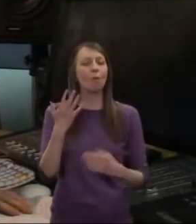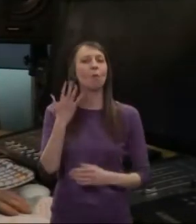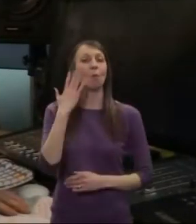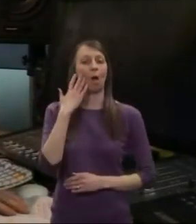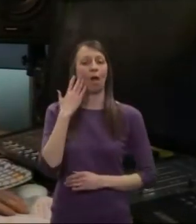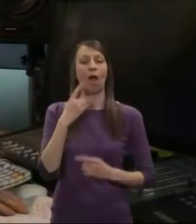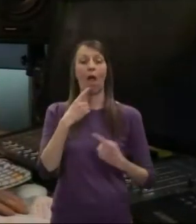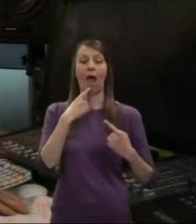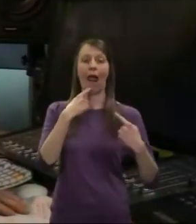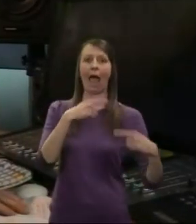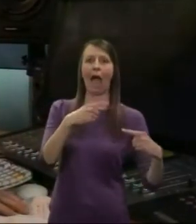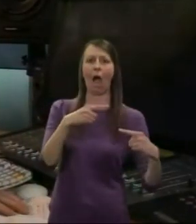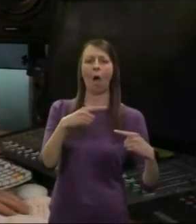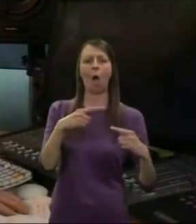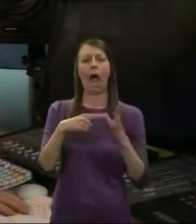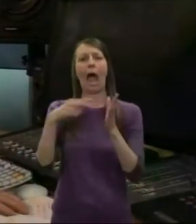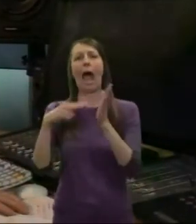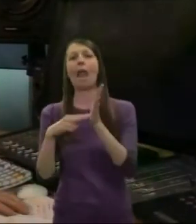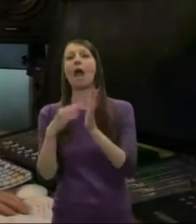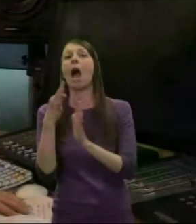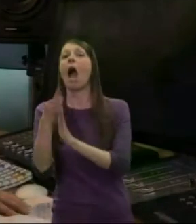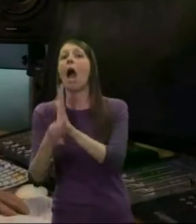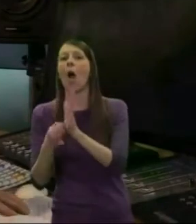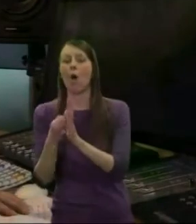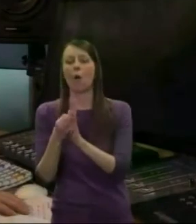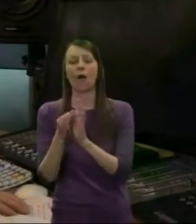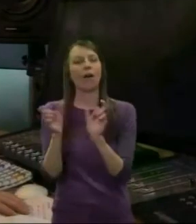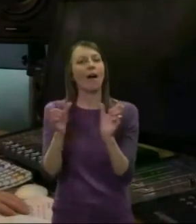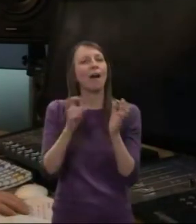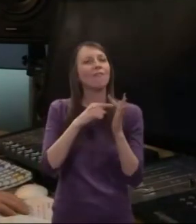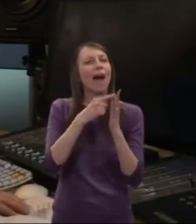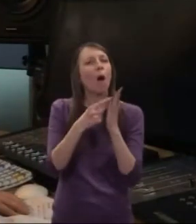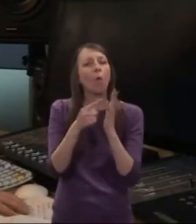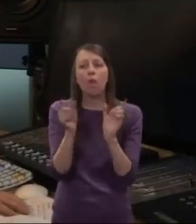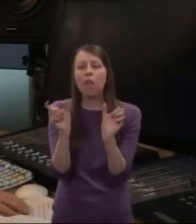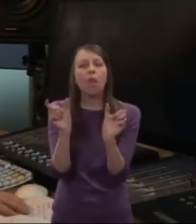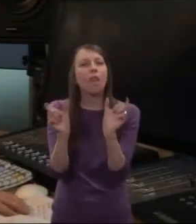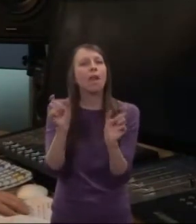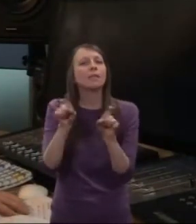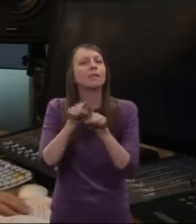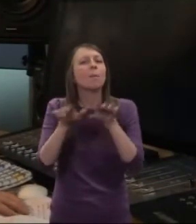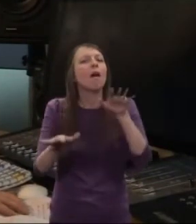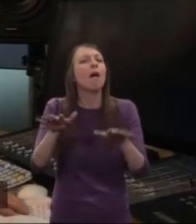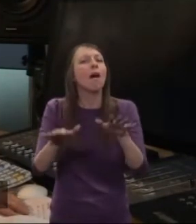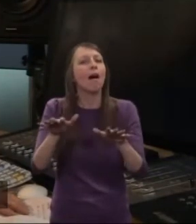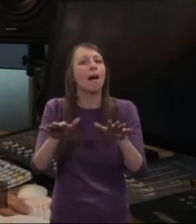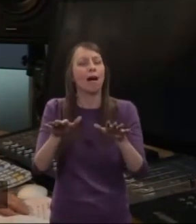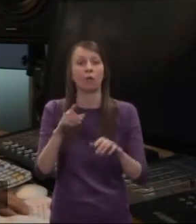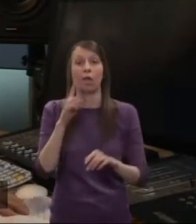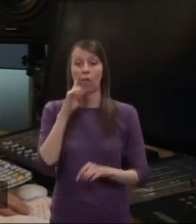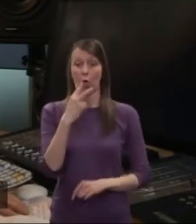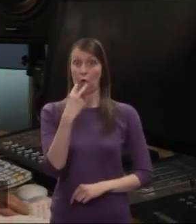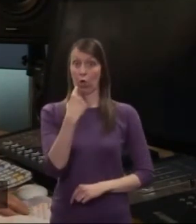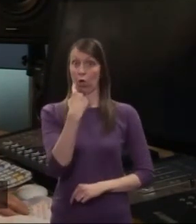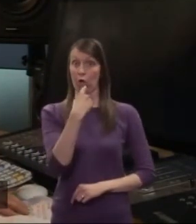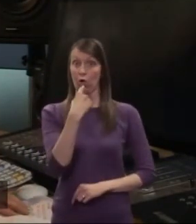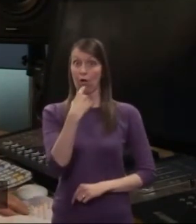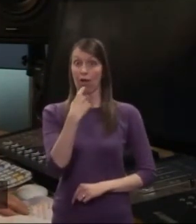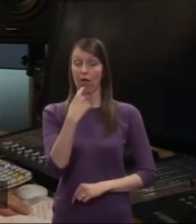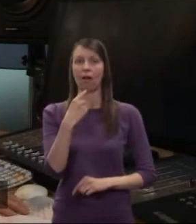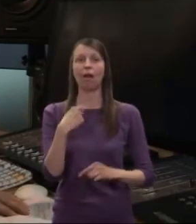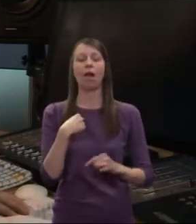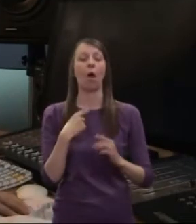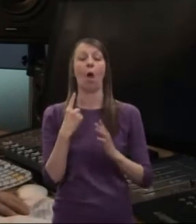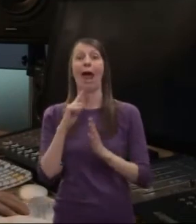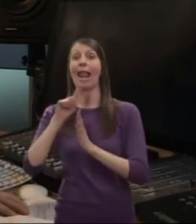So for 1, allow, an hour, so the vowels are the same or similar. And if you